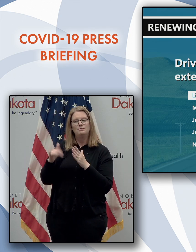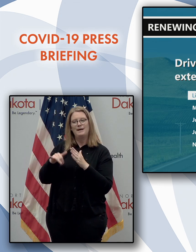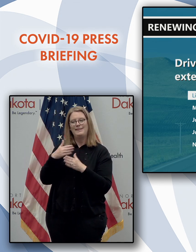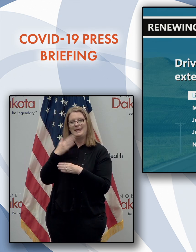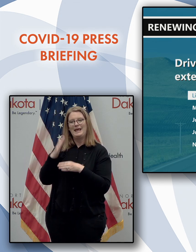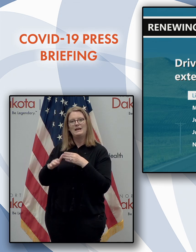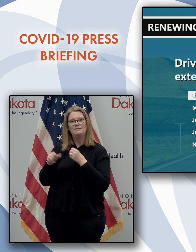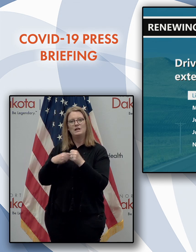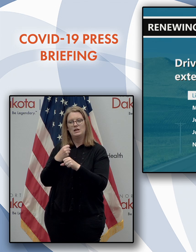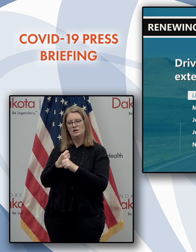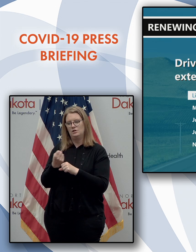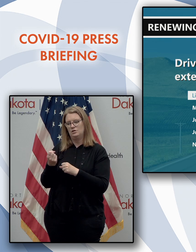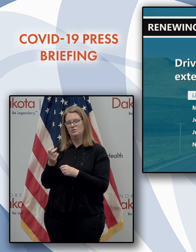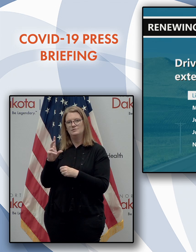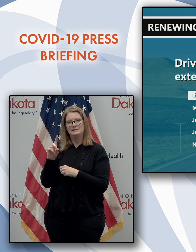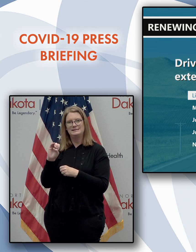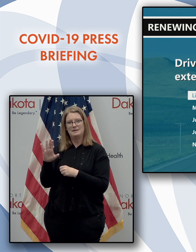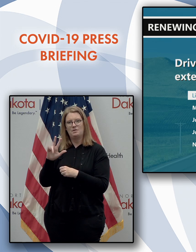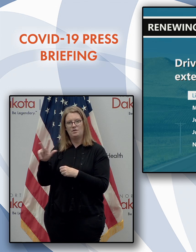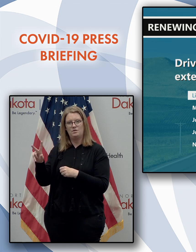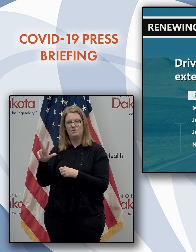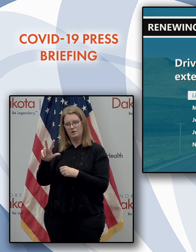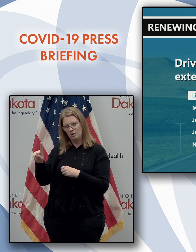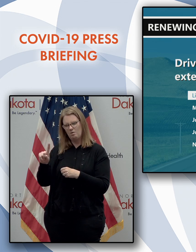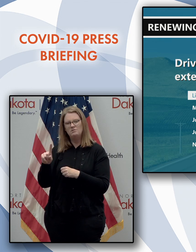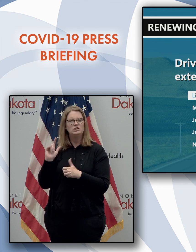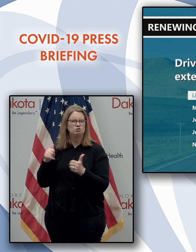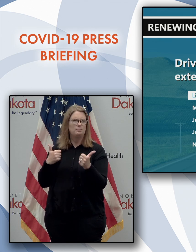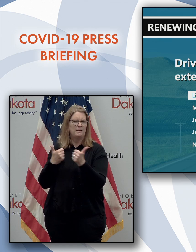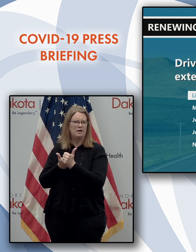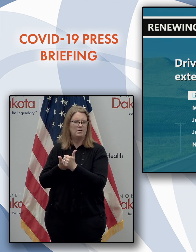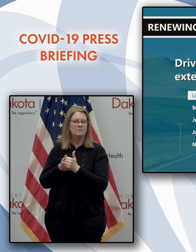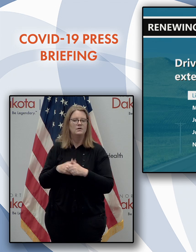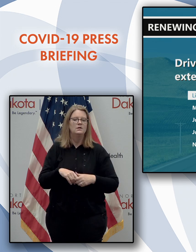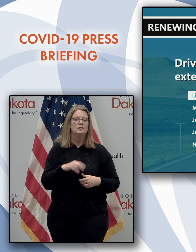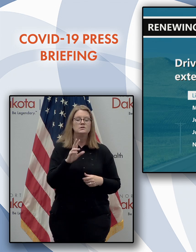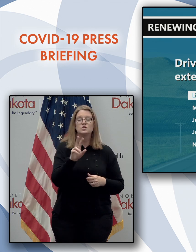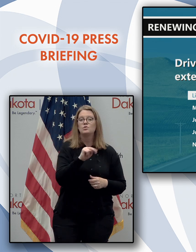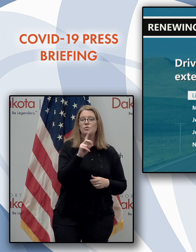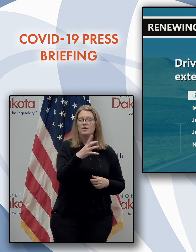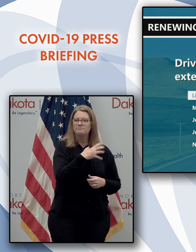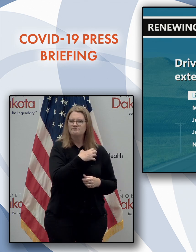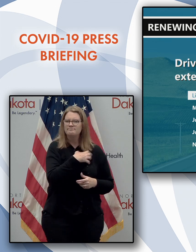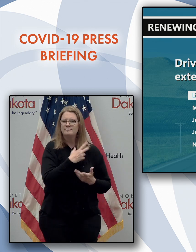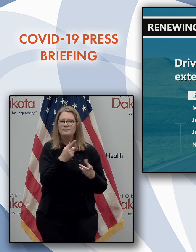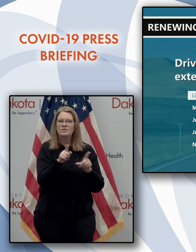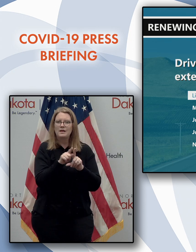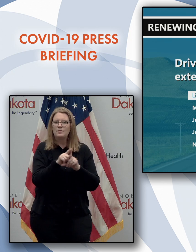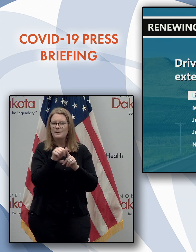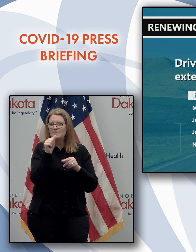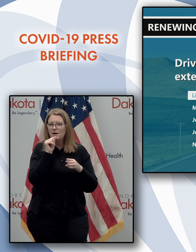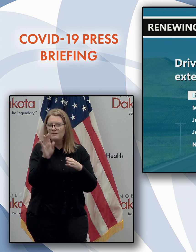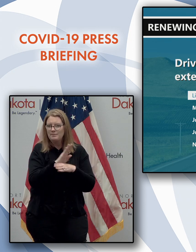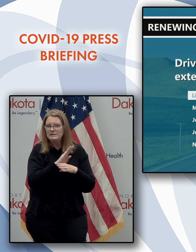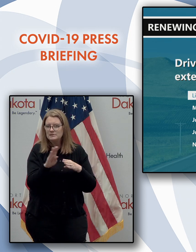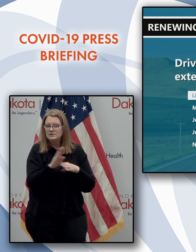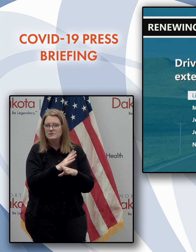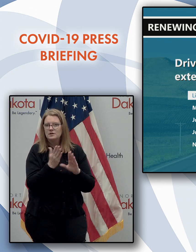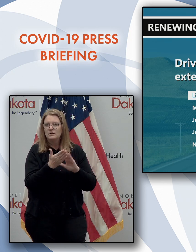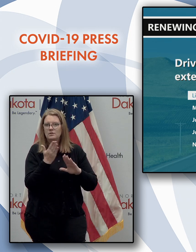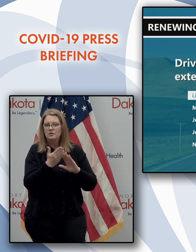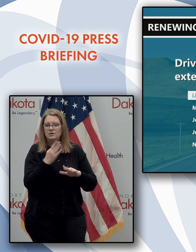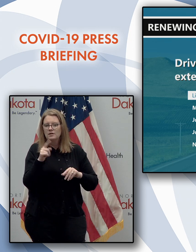year, 12/31, and then we'll be all caught up. North Dakota law enforcement agencies and private sector businesses operating in the state